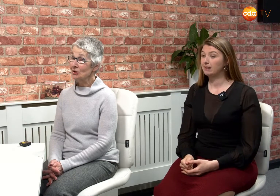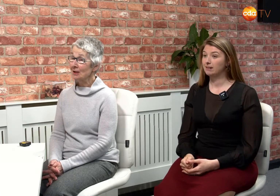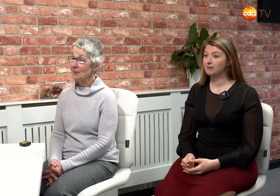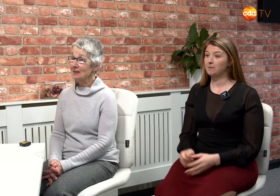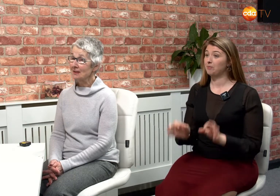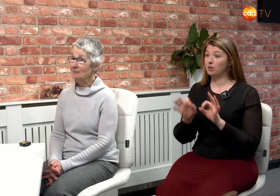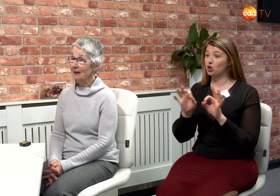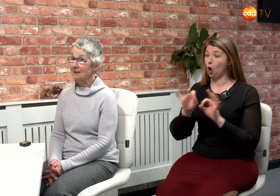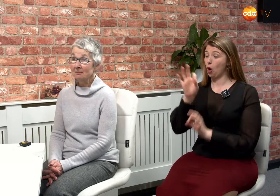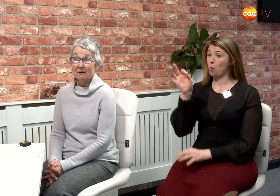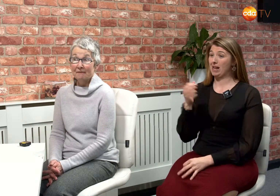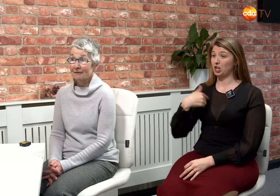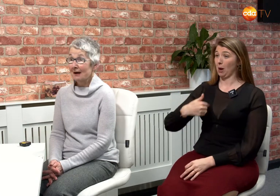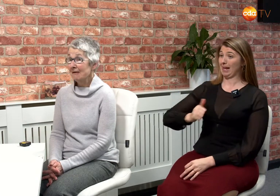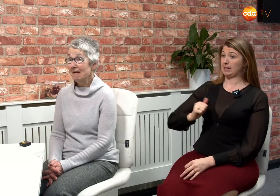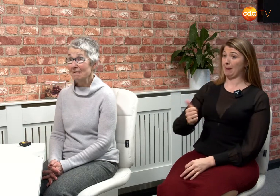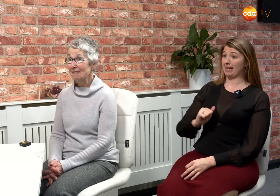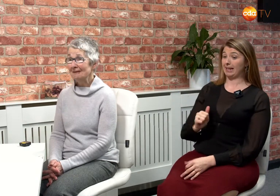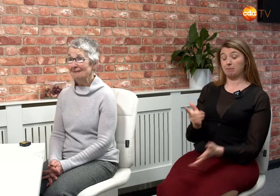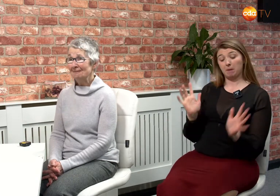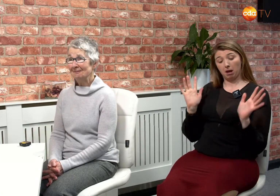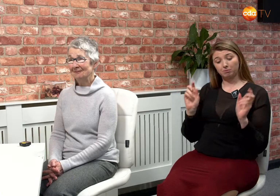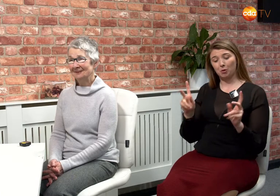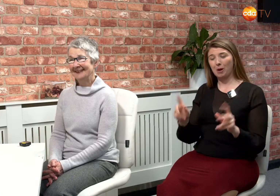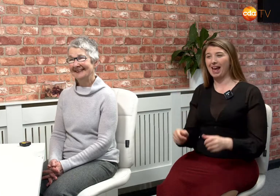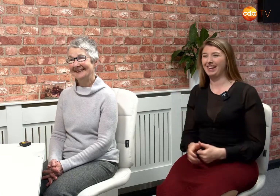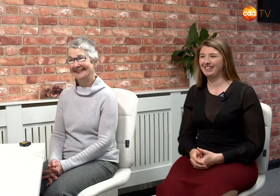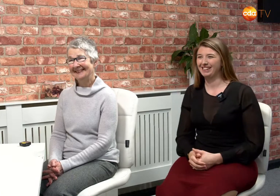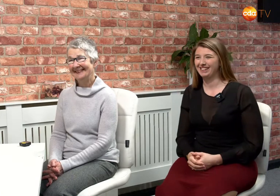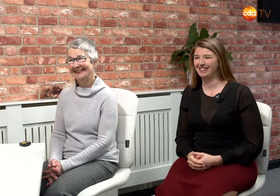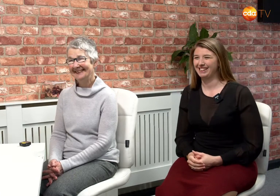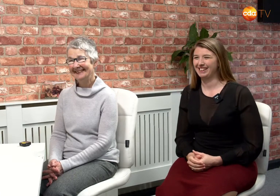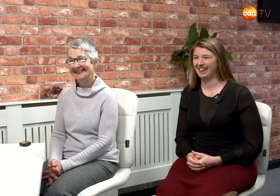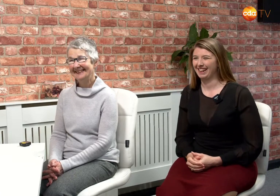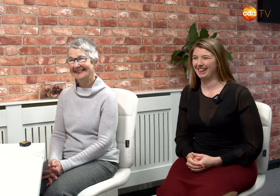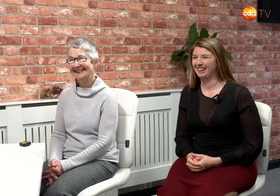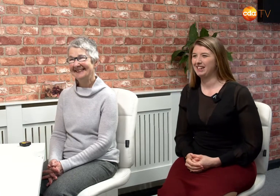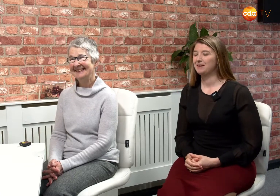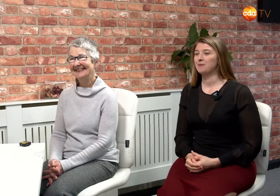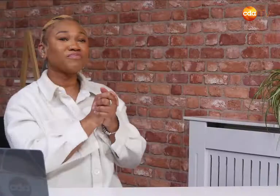Not a question I was expecting, but fair enough.